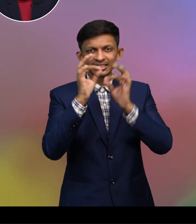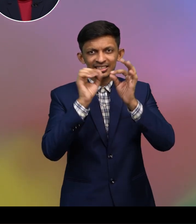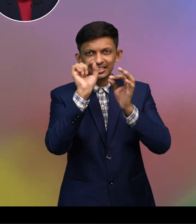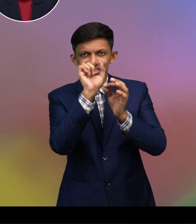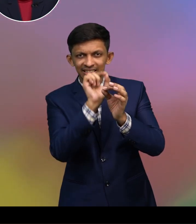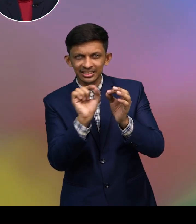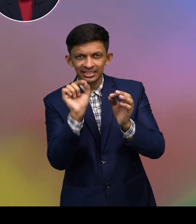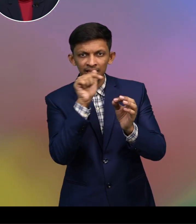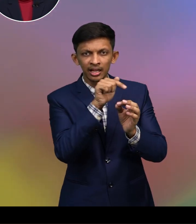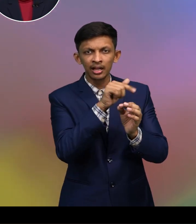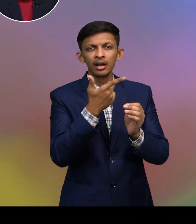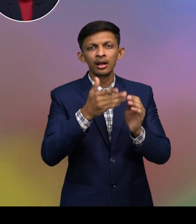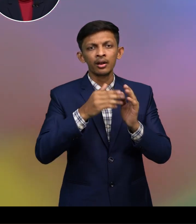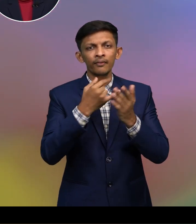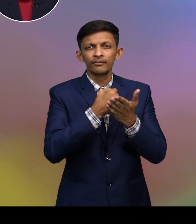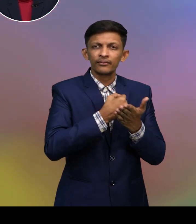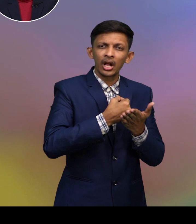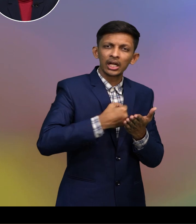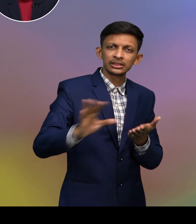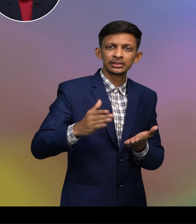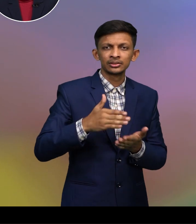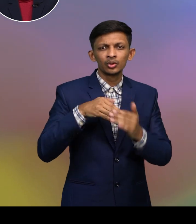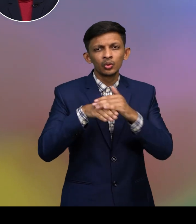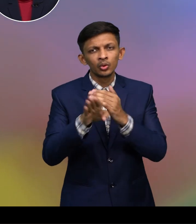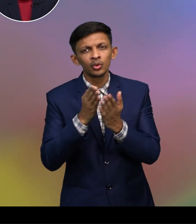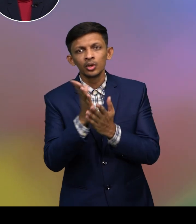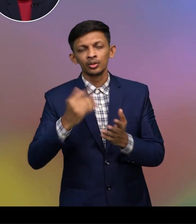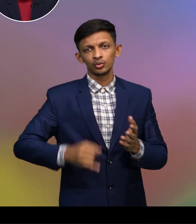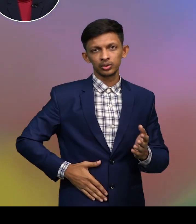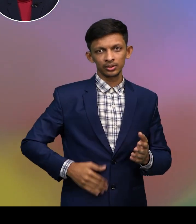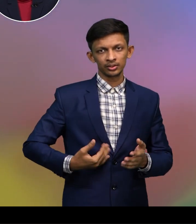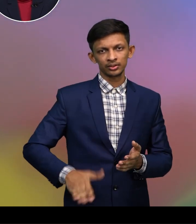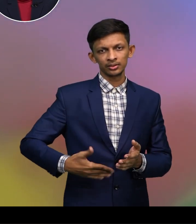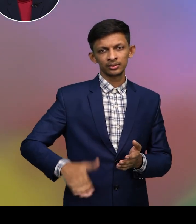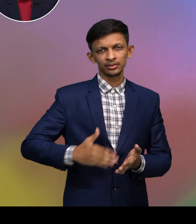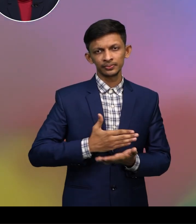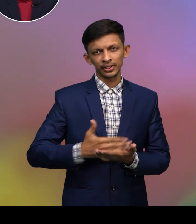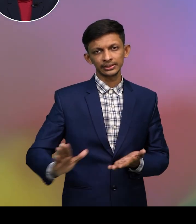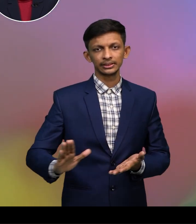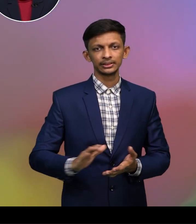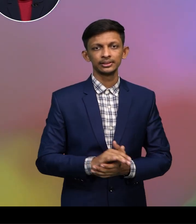biliverdin and urochrome.